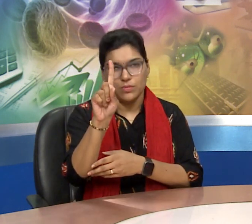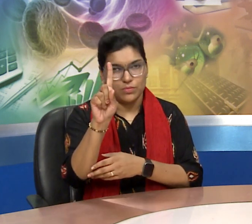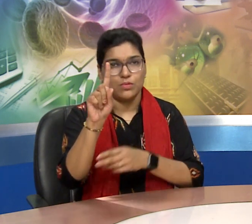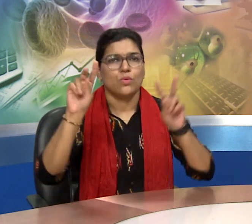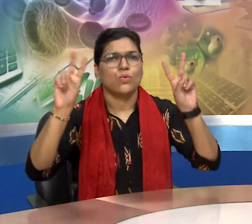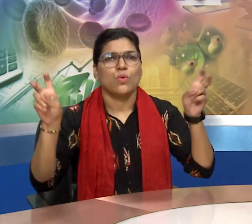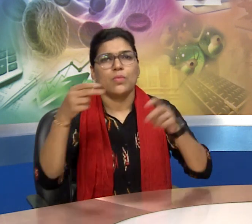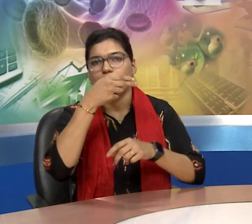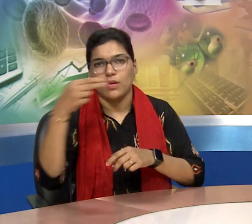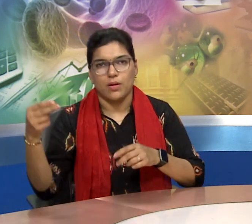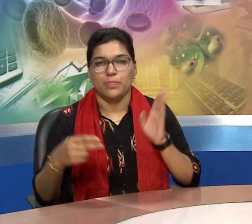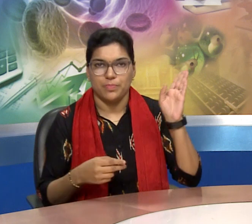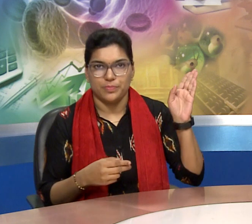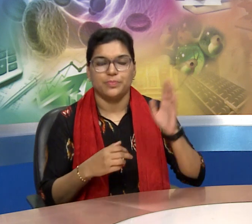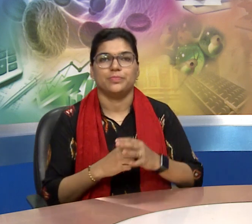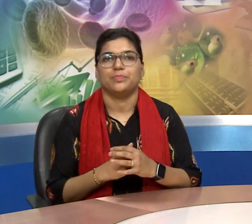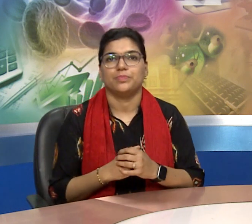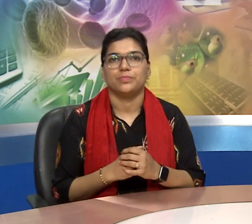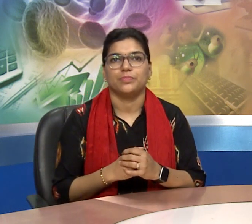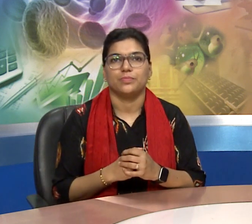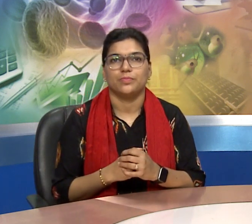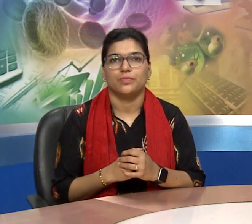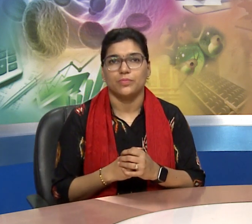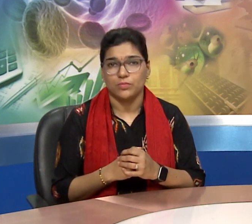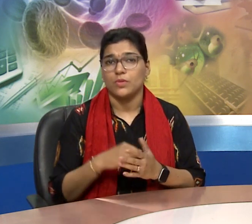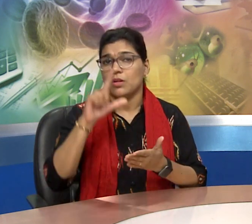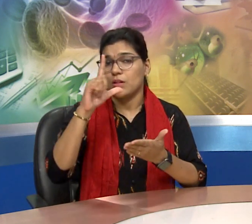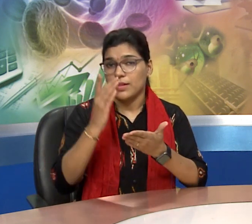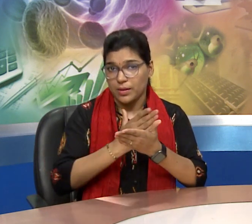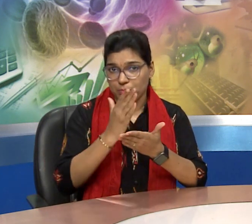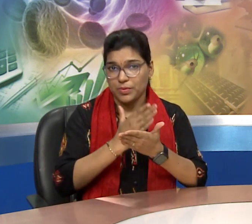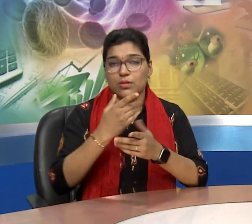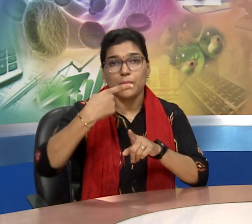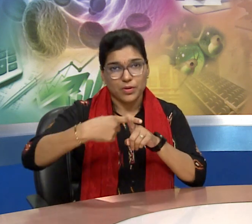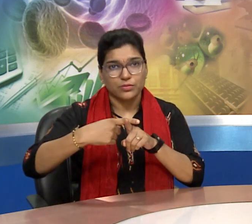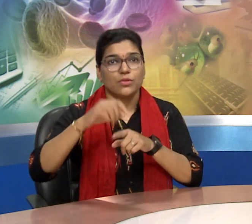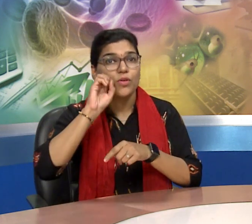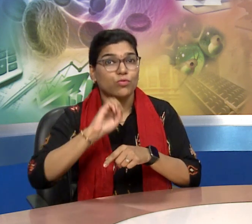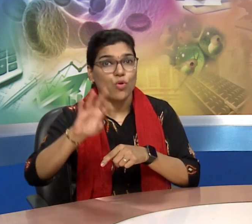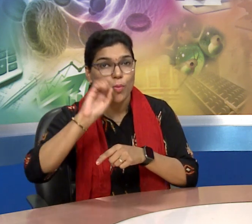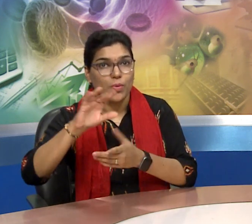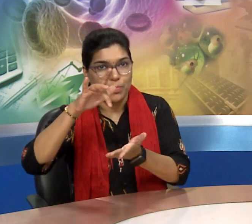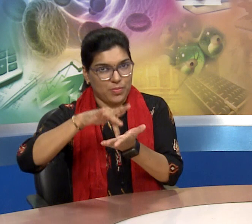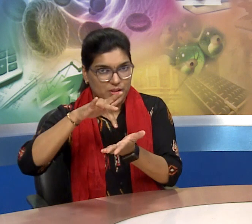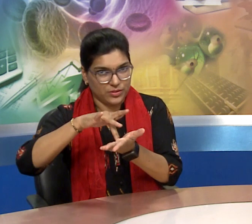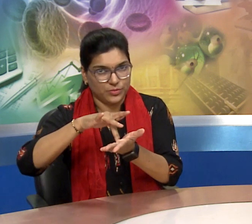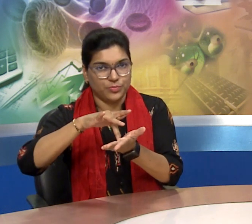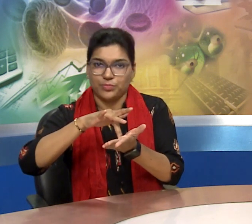Society. This is video's part 2. You can see on the screen as well. In this lesson, we